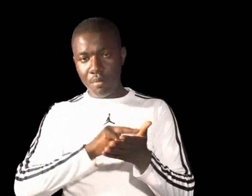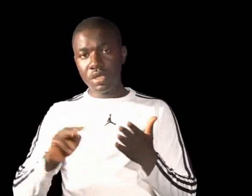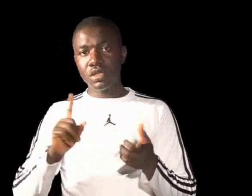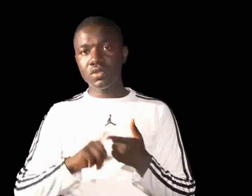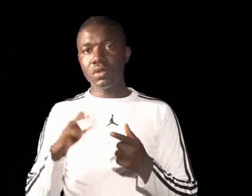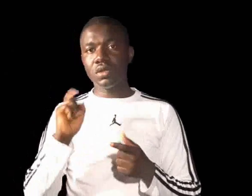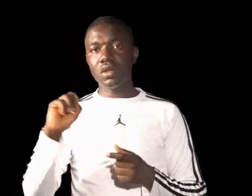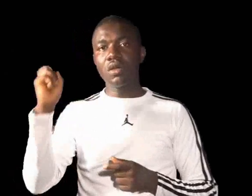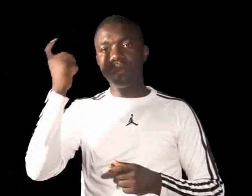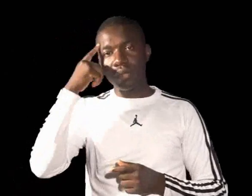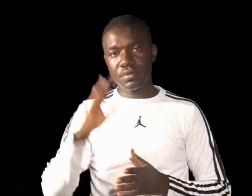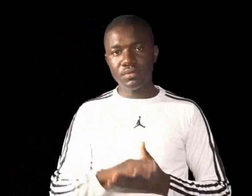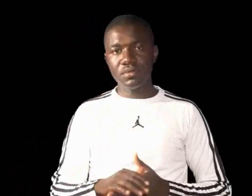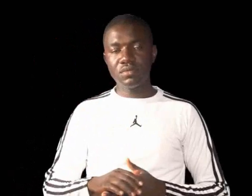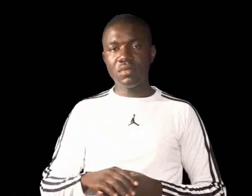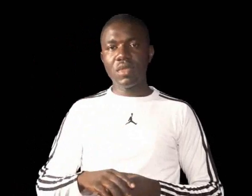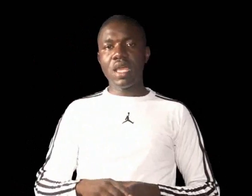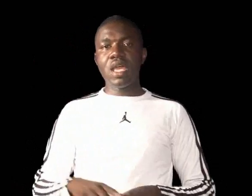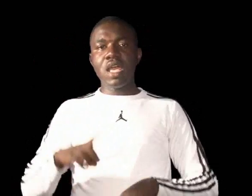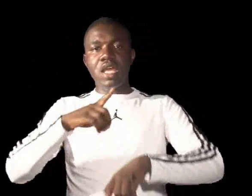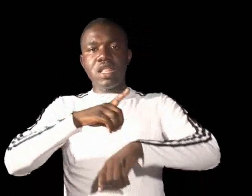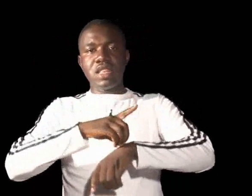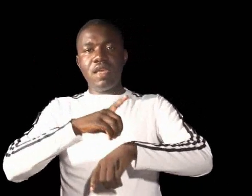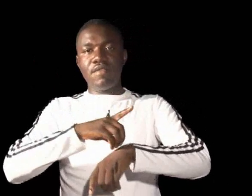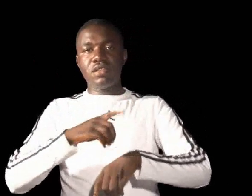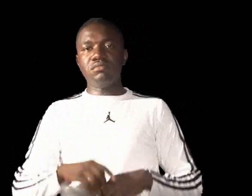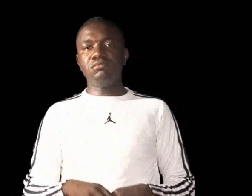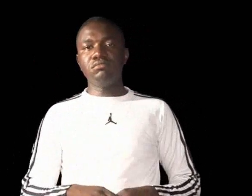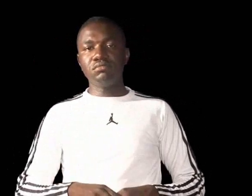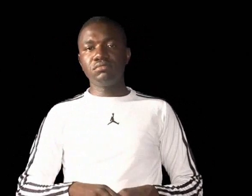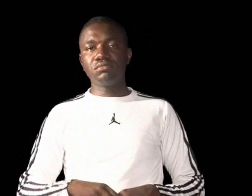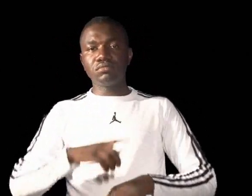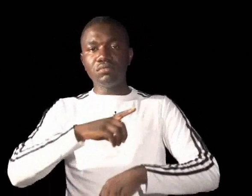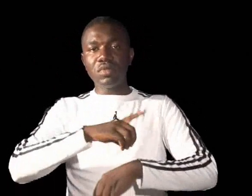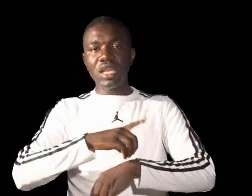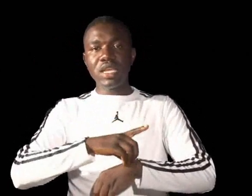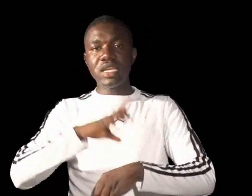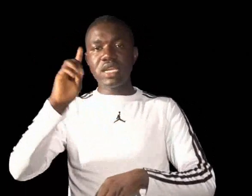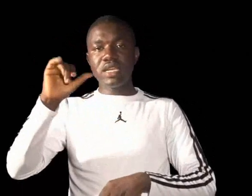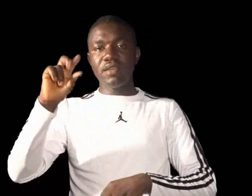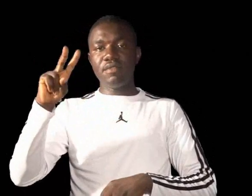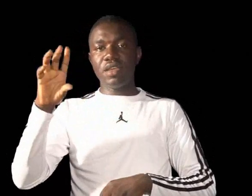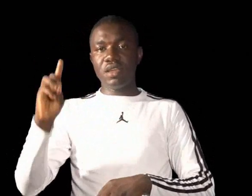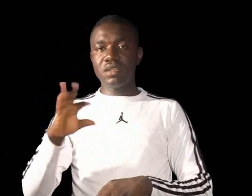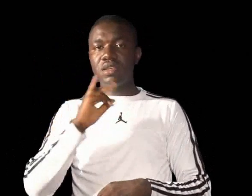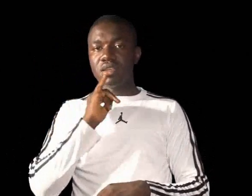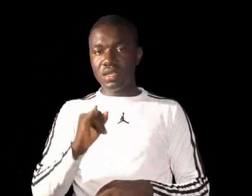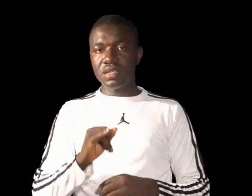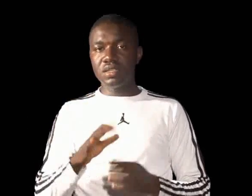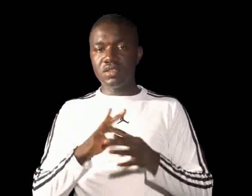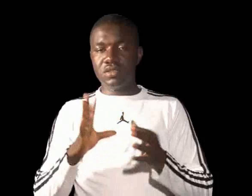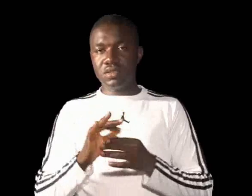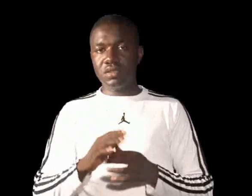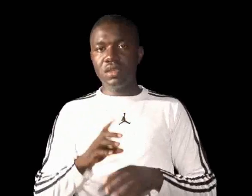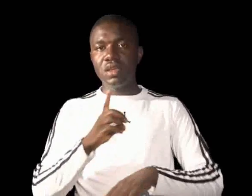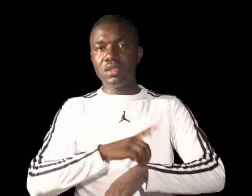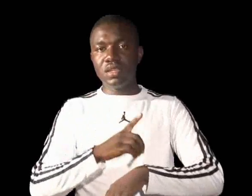government. David Anyele's story. David Anyele's story is nothing short of a miracle.